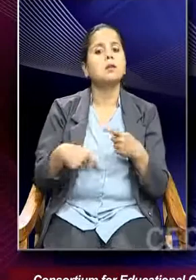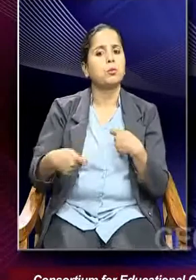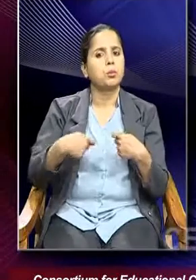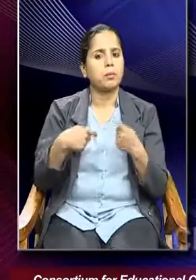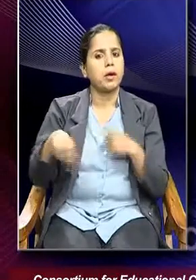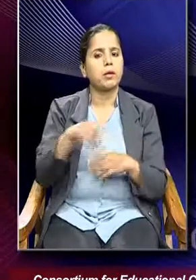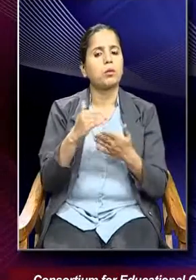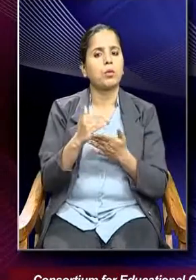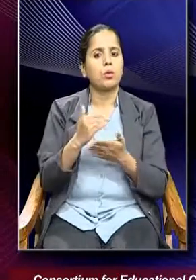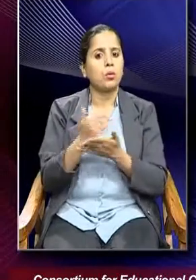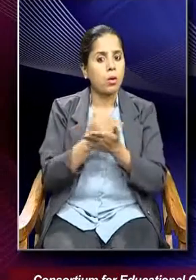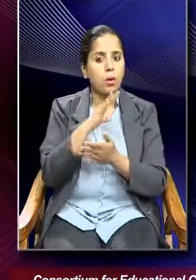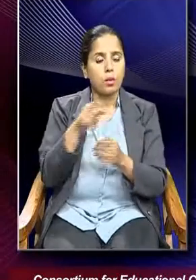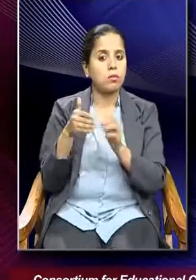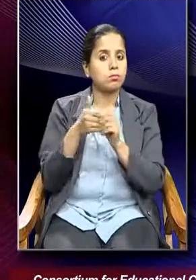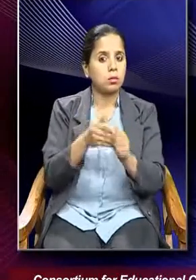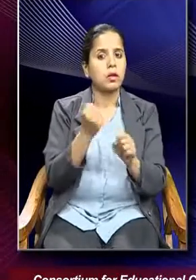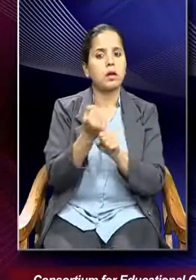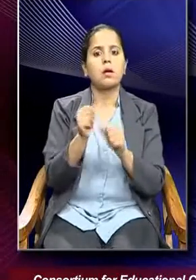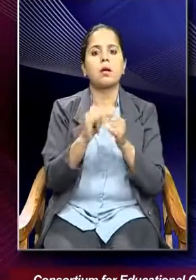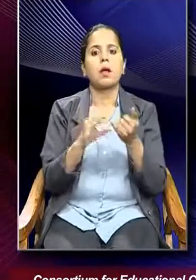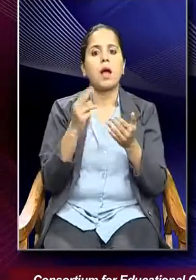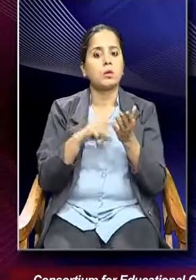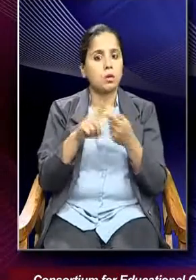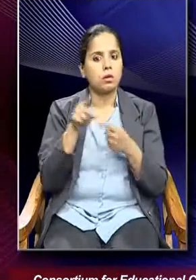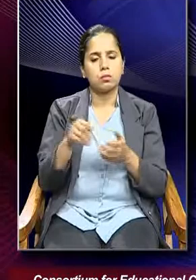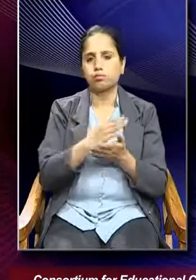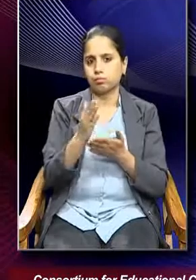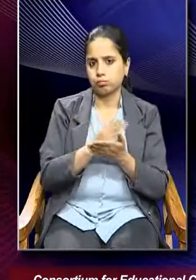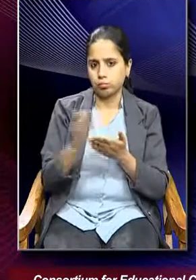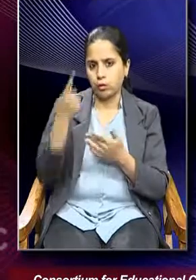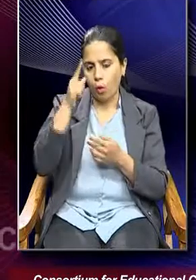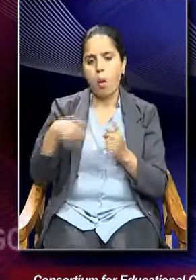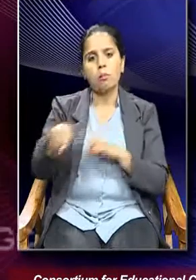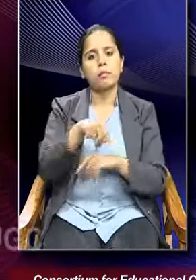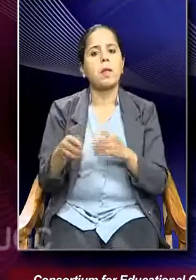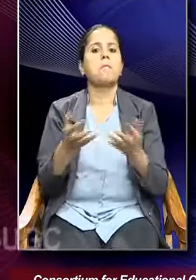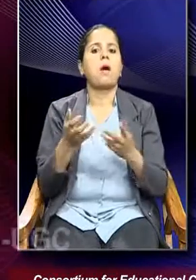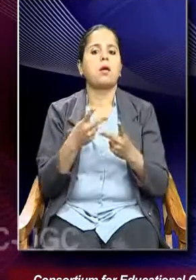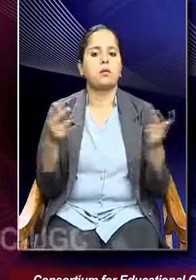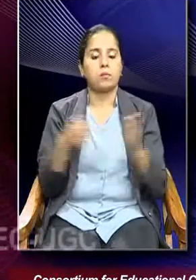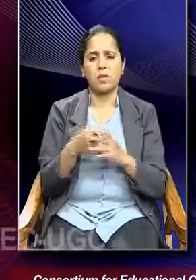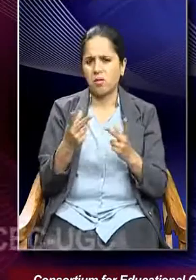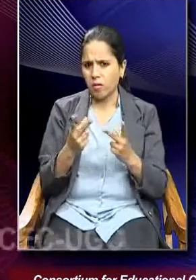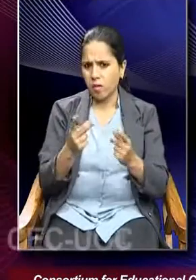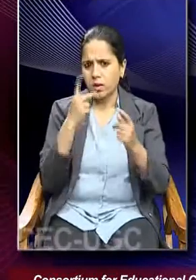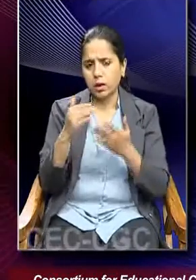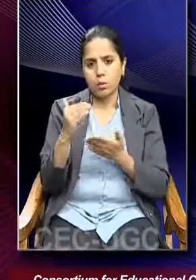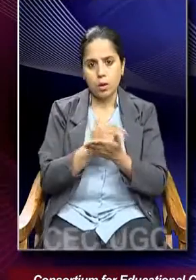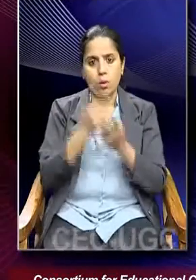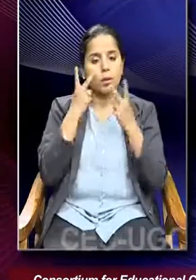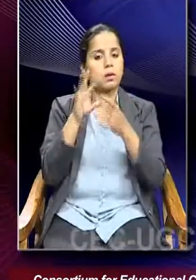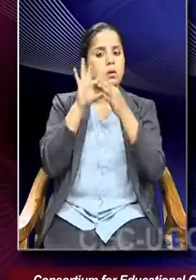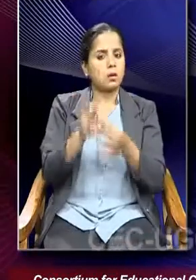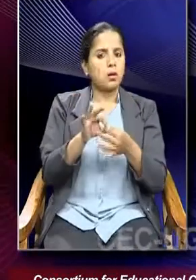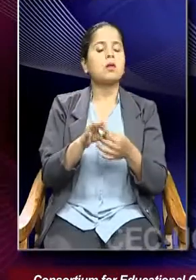resulted in the leaded gasoline being removed from the market. faster than the program was relatively